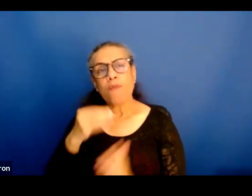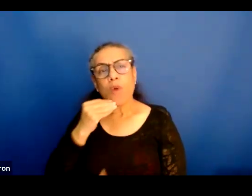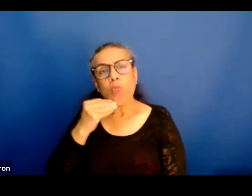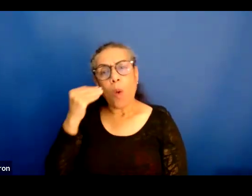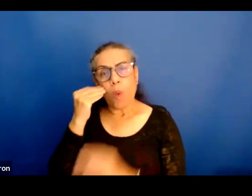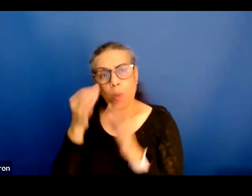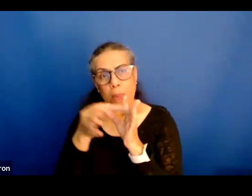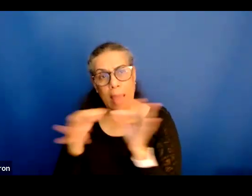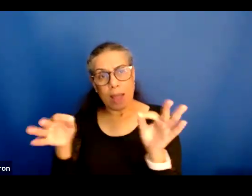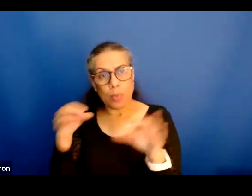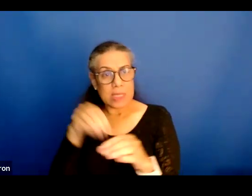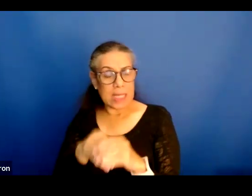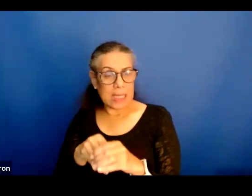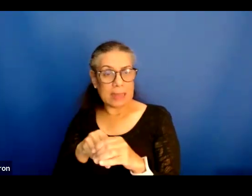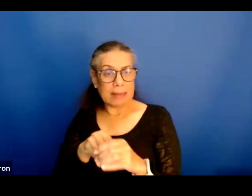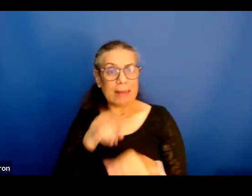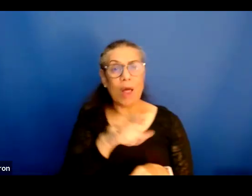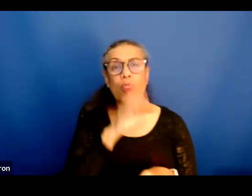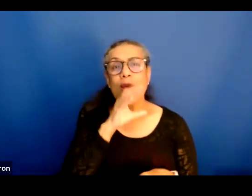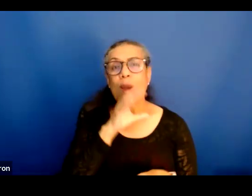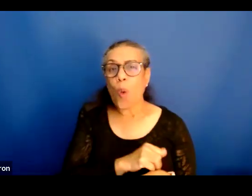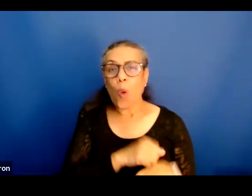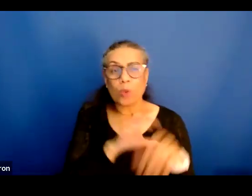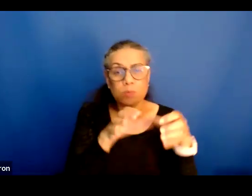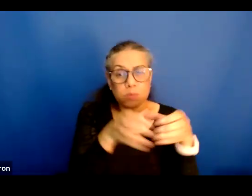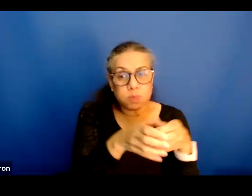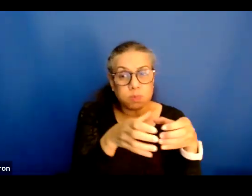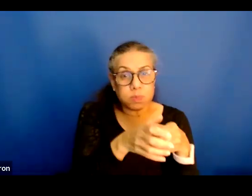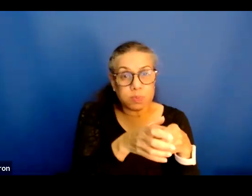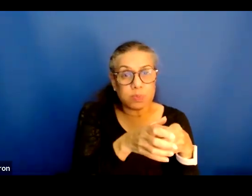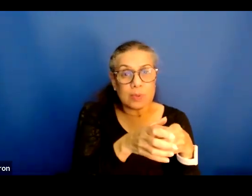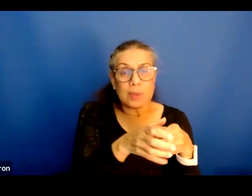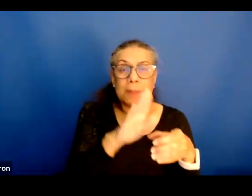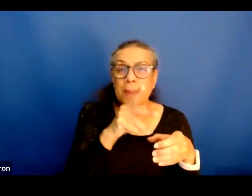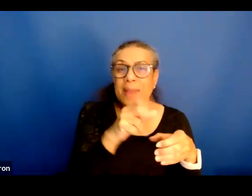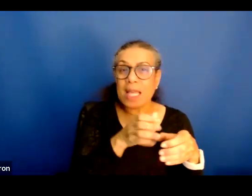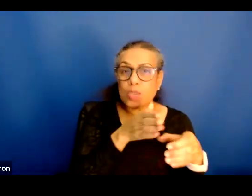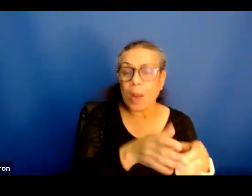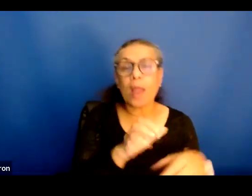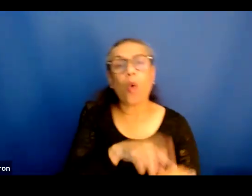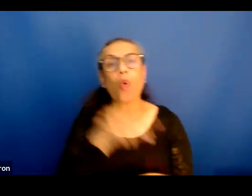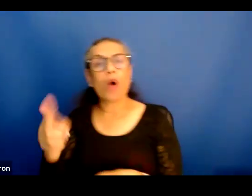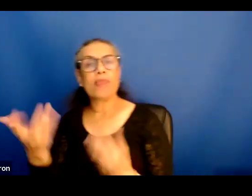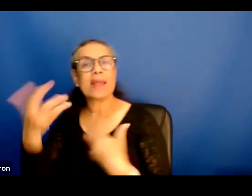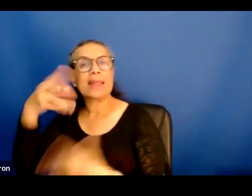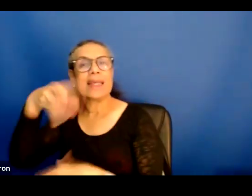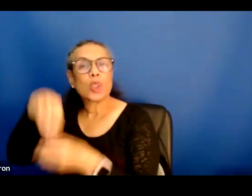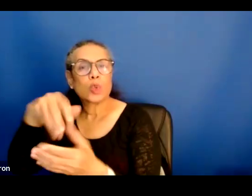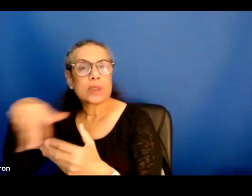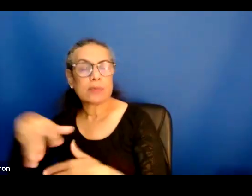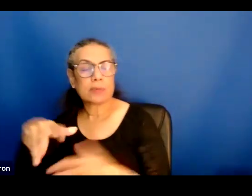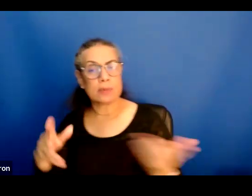instruction in BPS SEI versus inclusive SEI, understanding that use of home language would be limited if the